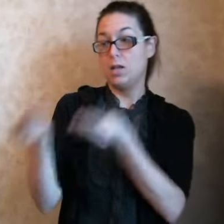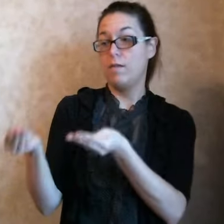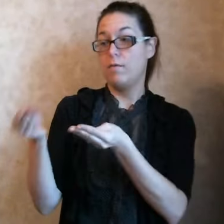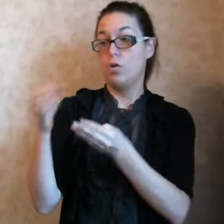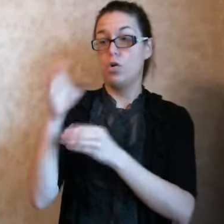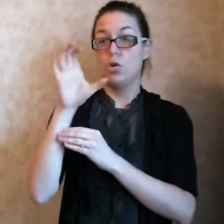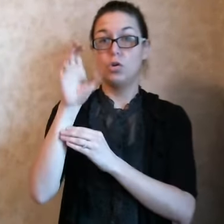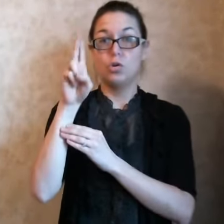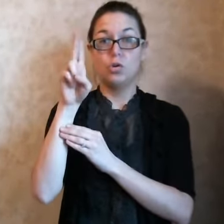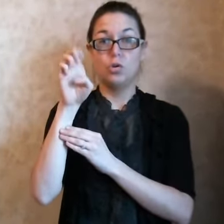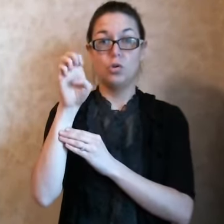kind of